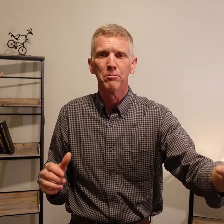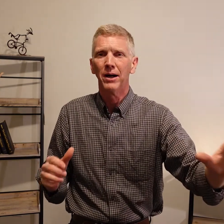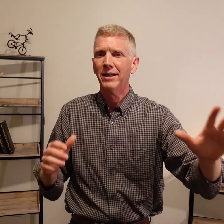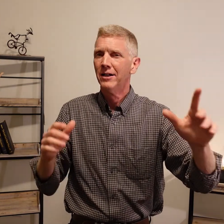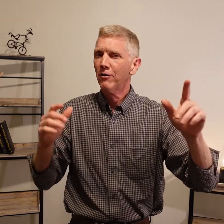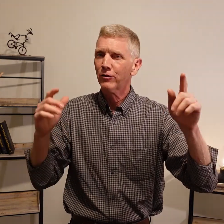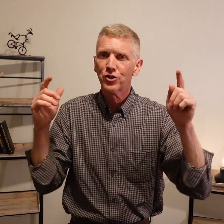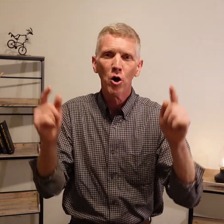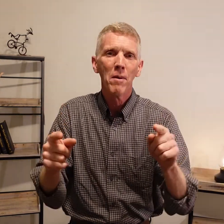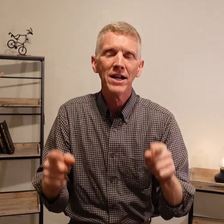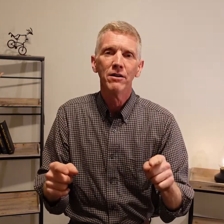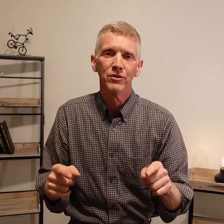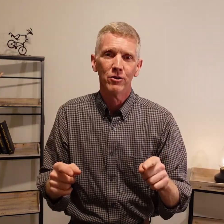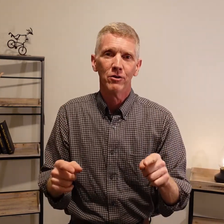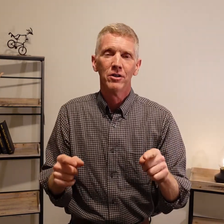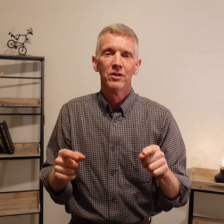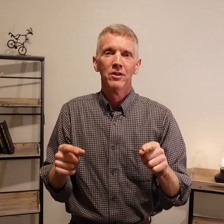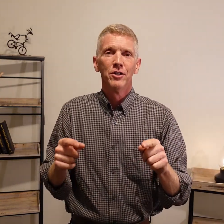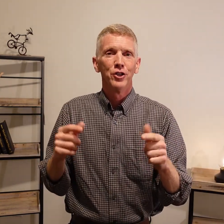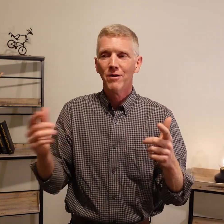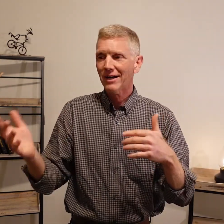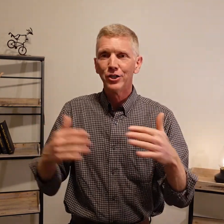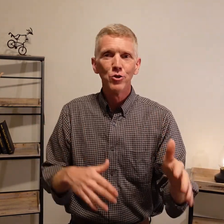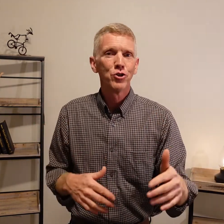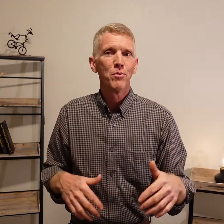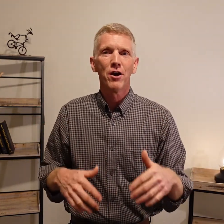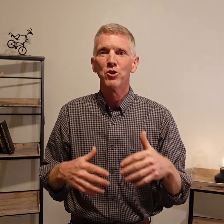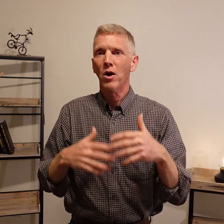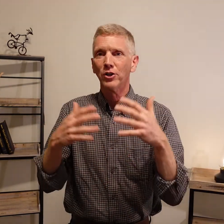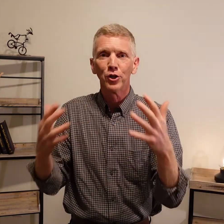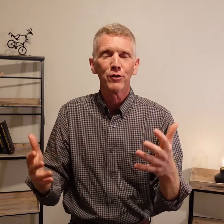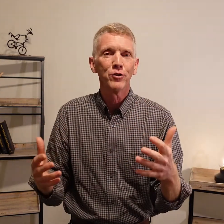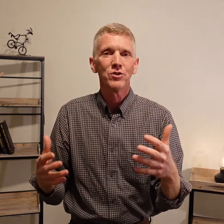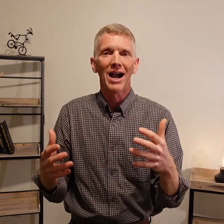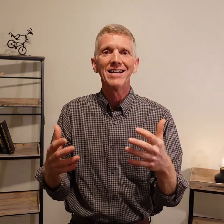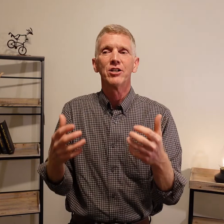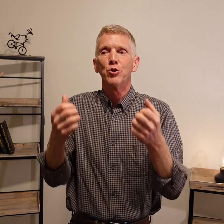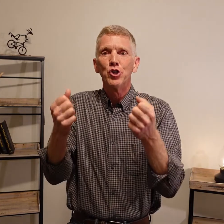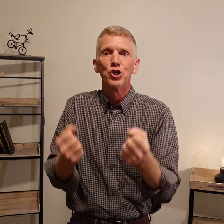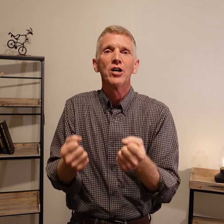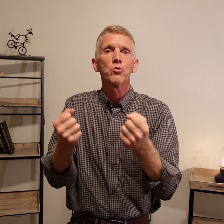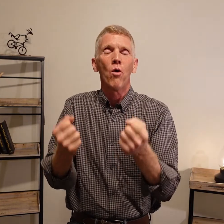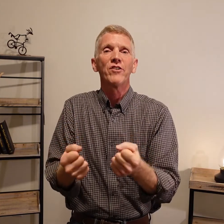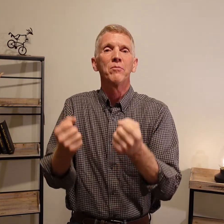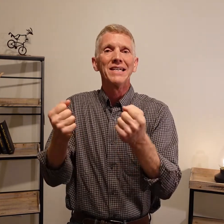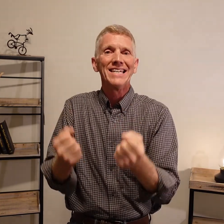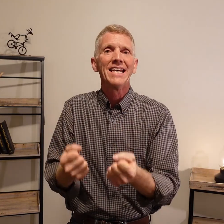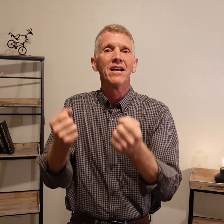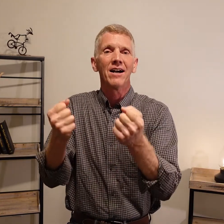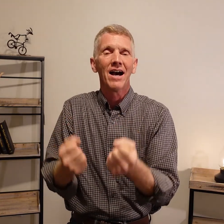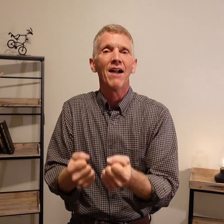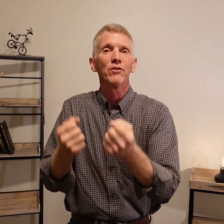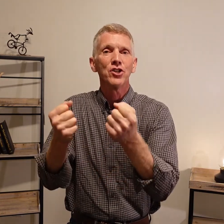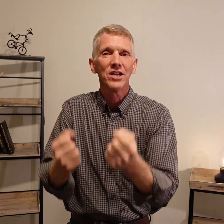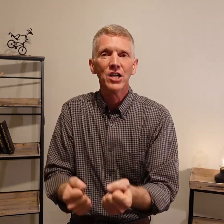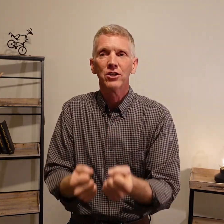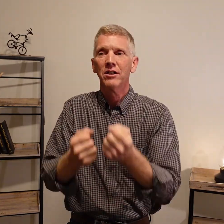but for so many of you, you got on YouTube here, you want to learn a few sides because you just want to begin a conversation,